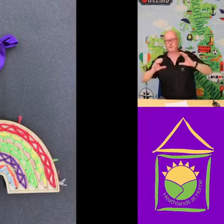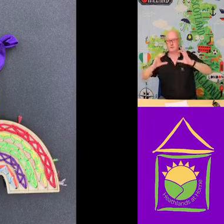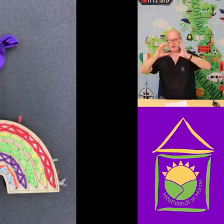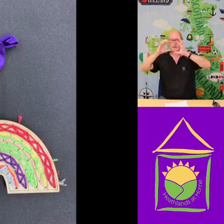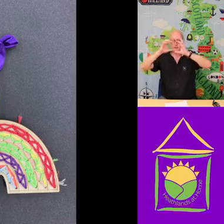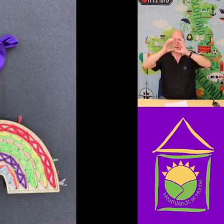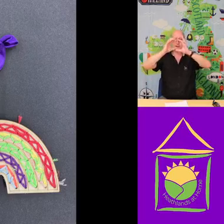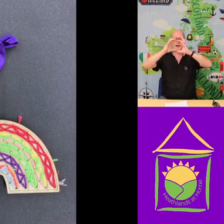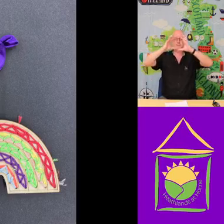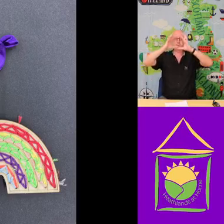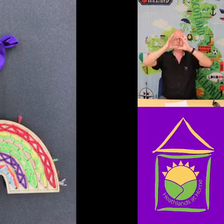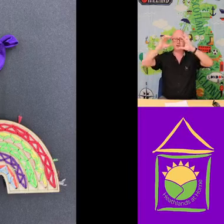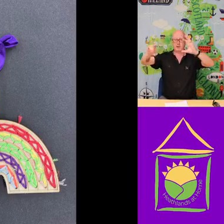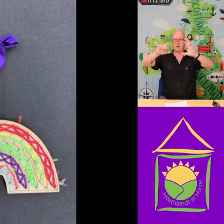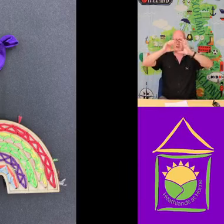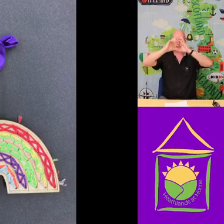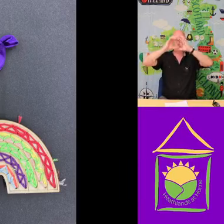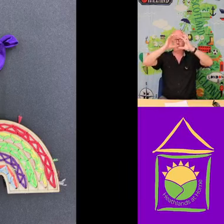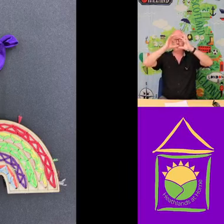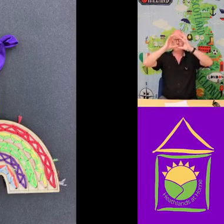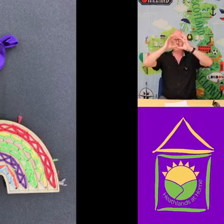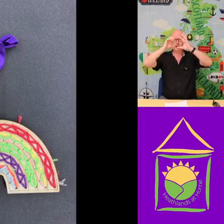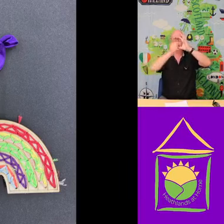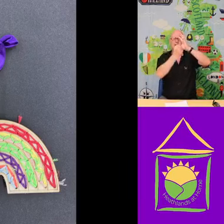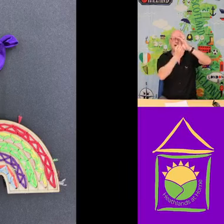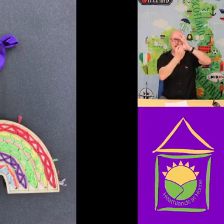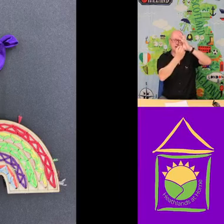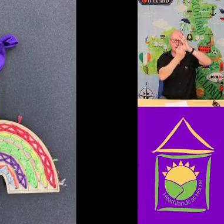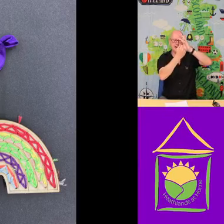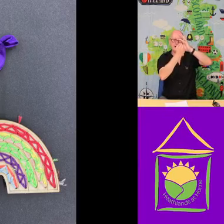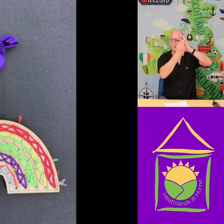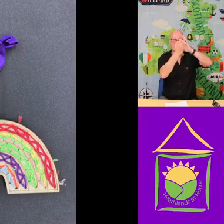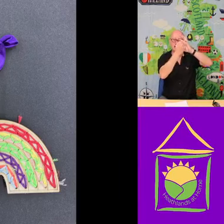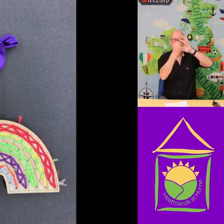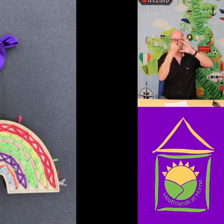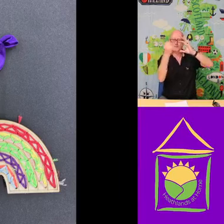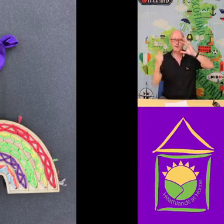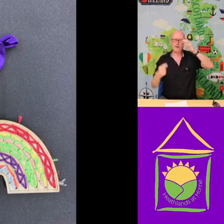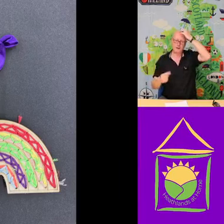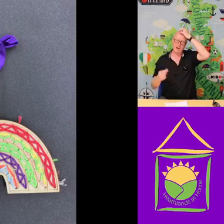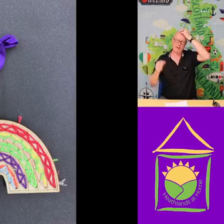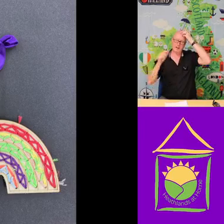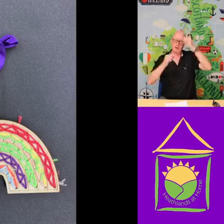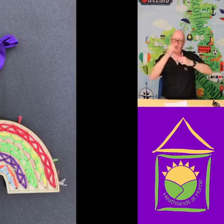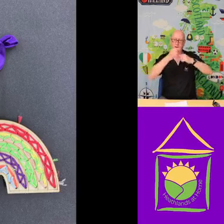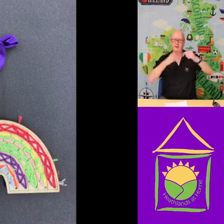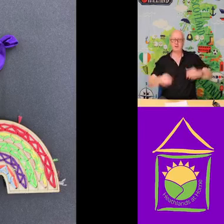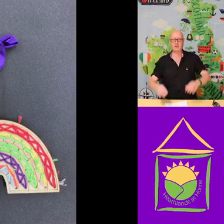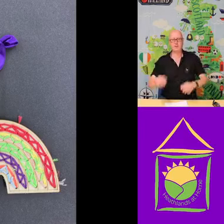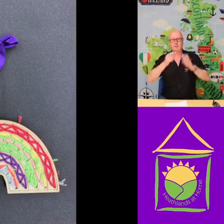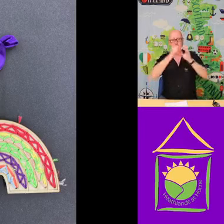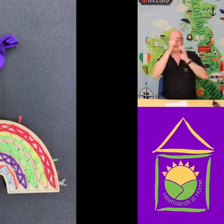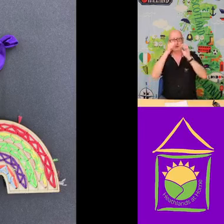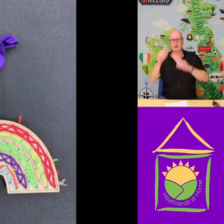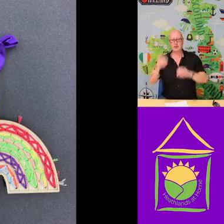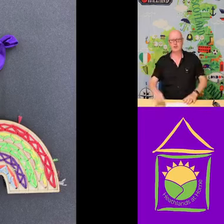rainbow. It's like a bit of wood, Mark. It's got lots of little holes in. Yeah. And then she was doing all the stitchiness. But